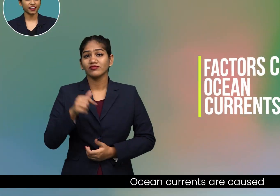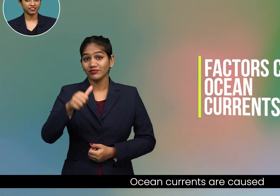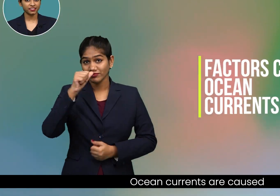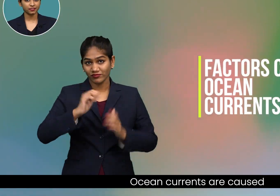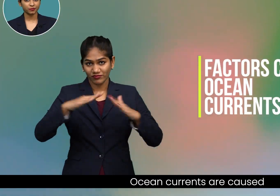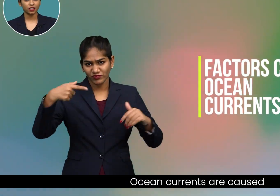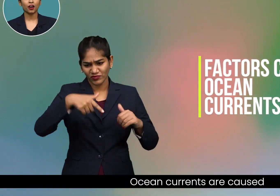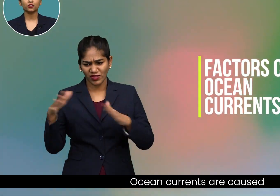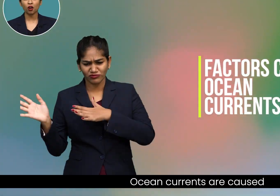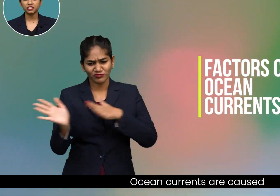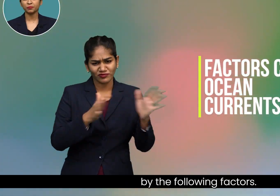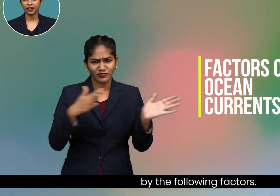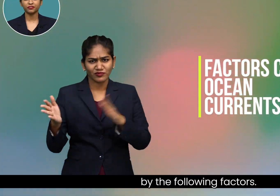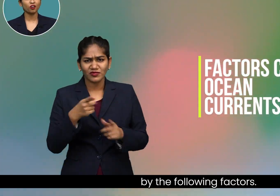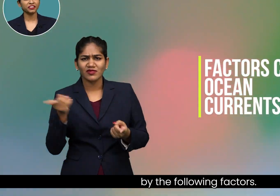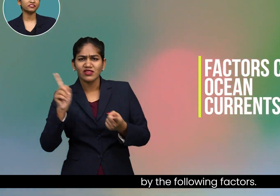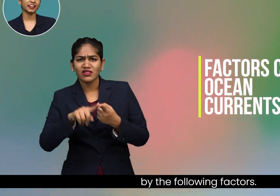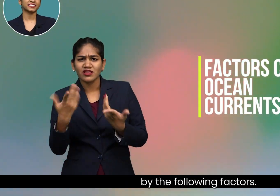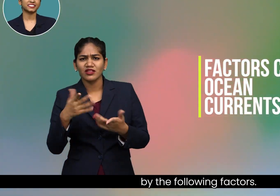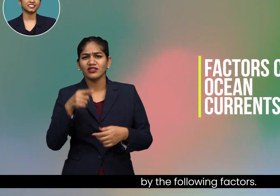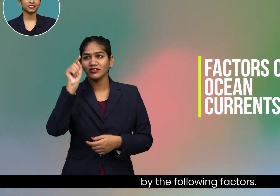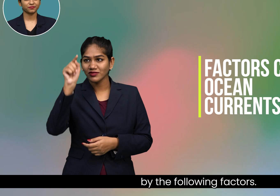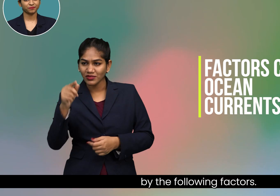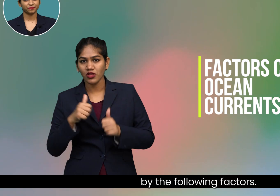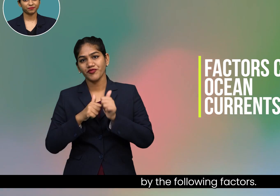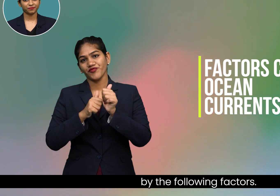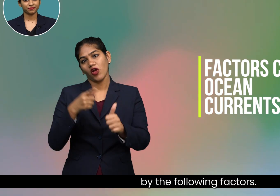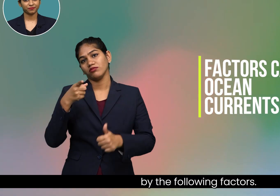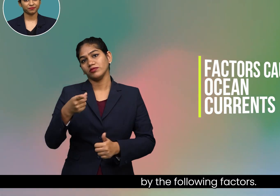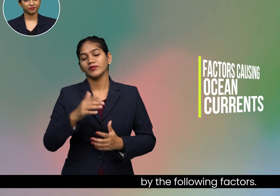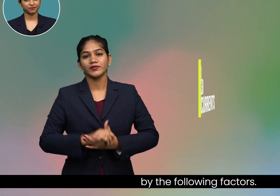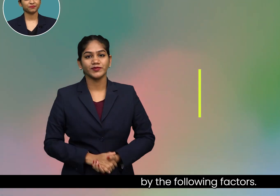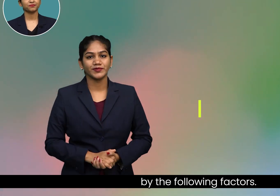Ocean currents are caused by the following factors: